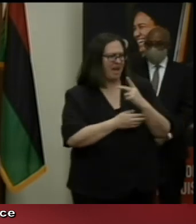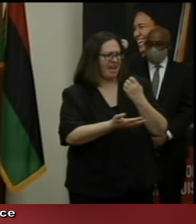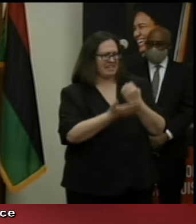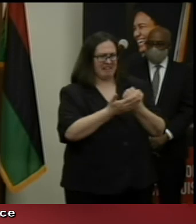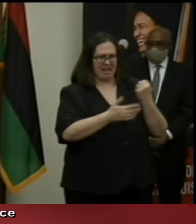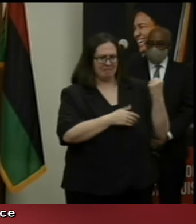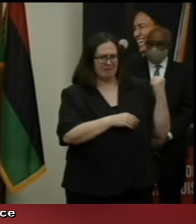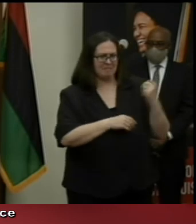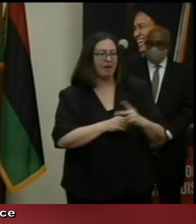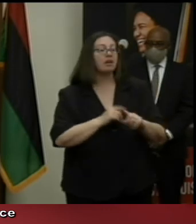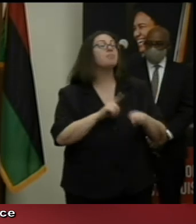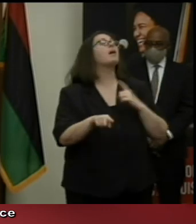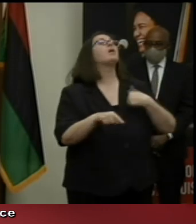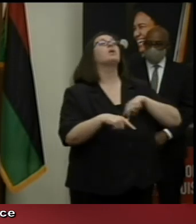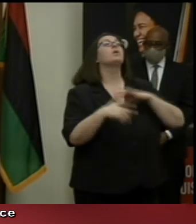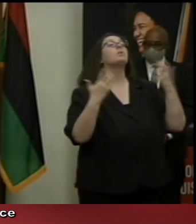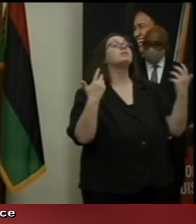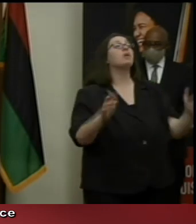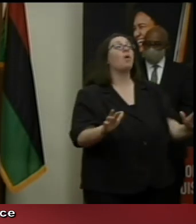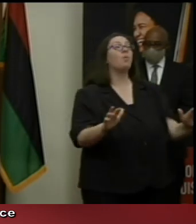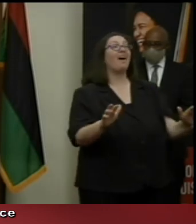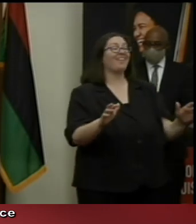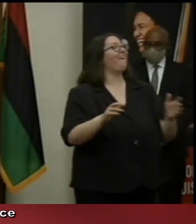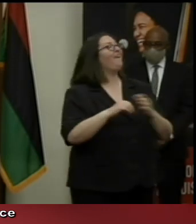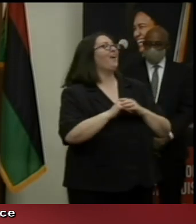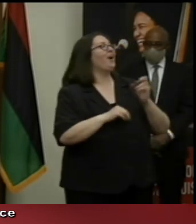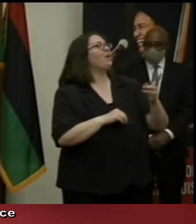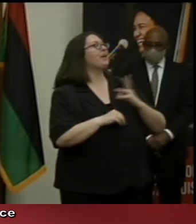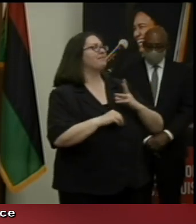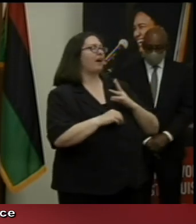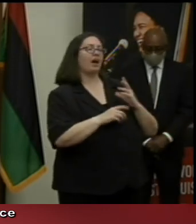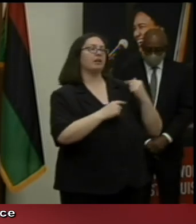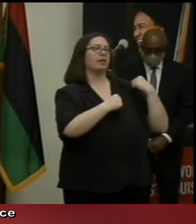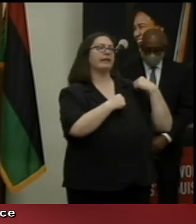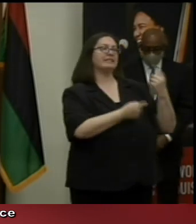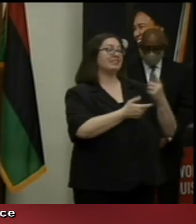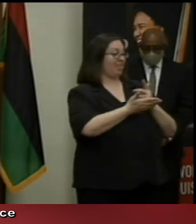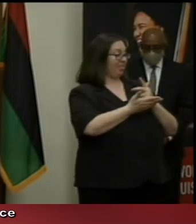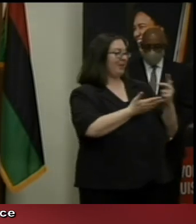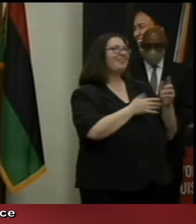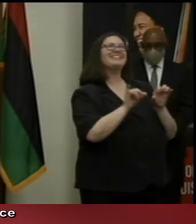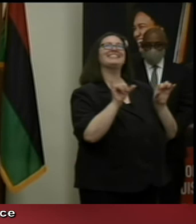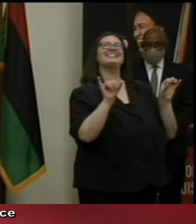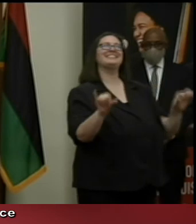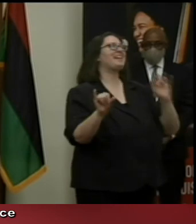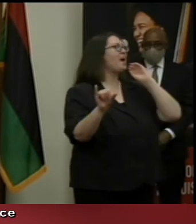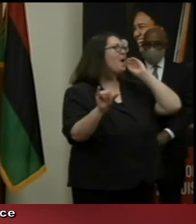to do is do a good 3 weeks, a little over 3 weeks now, and staying at home, right?